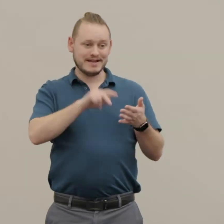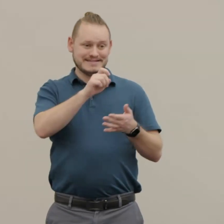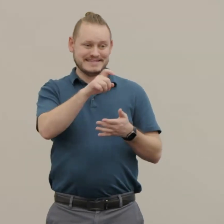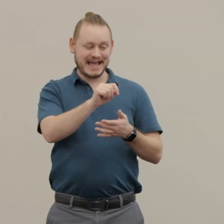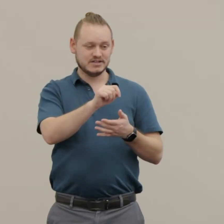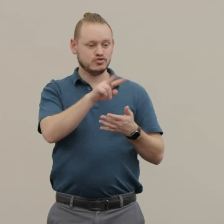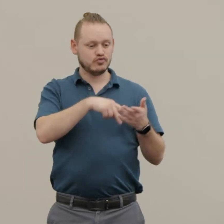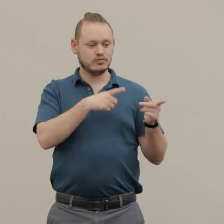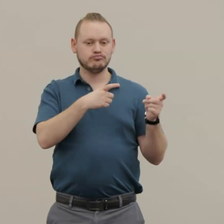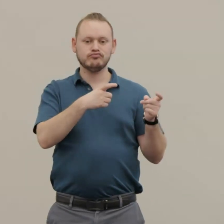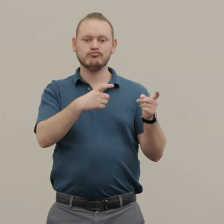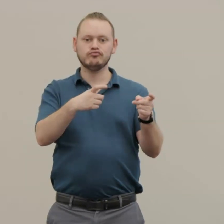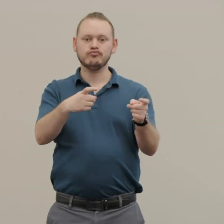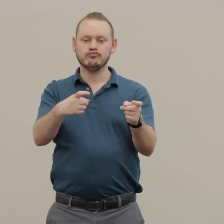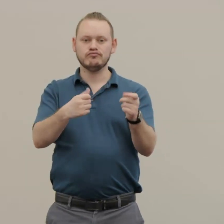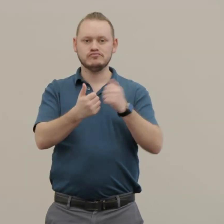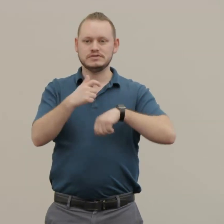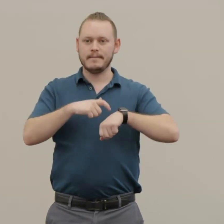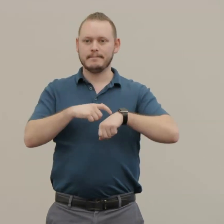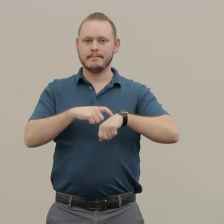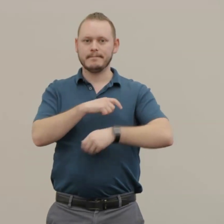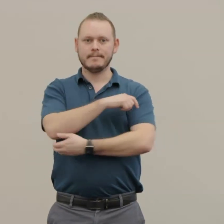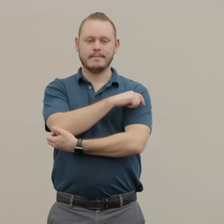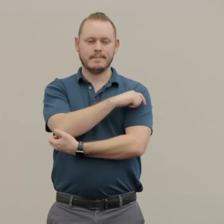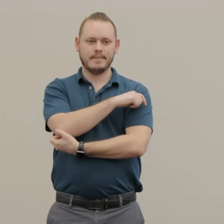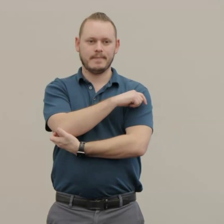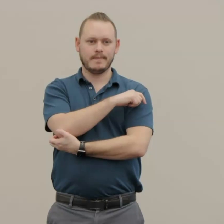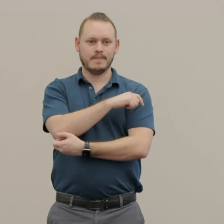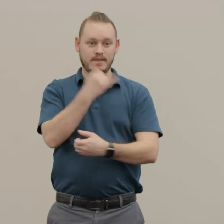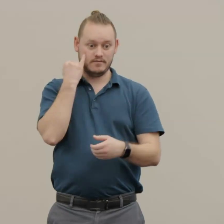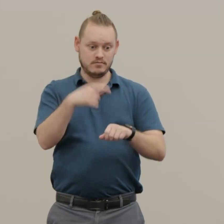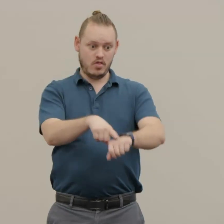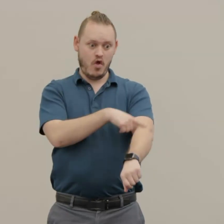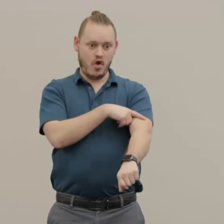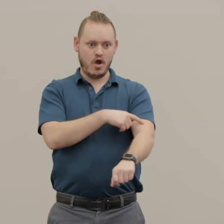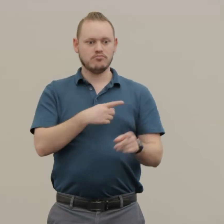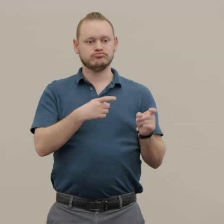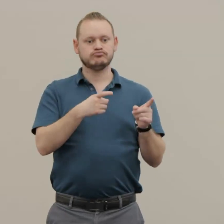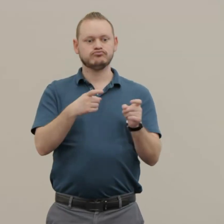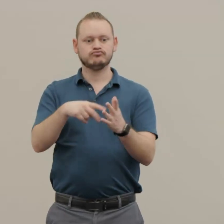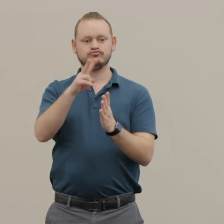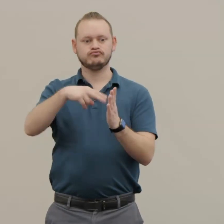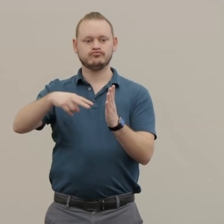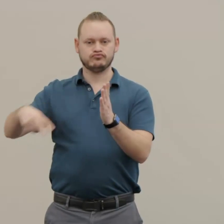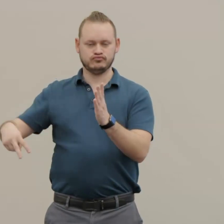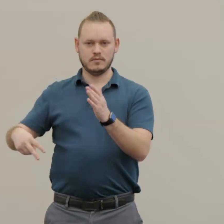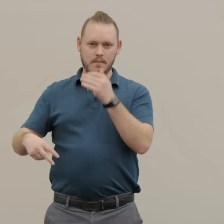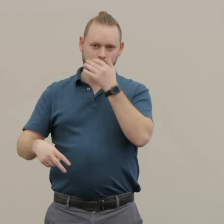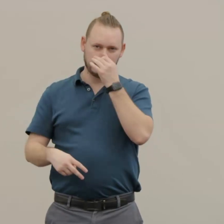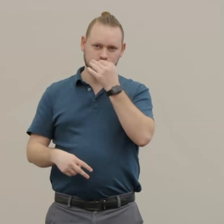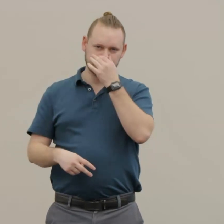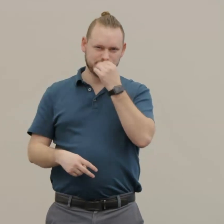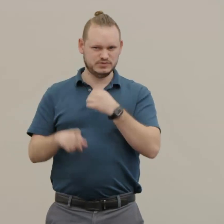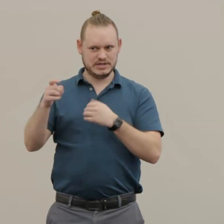at speed most of the time when longer form. And you need